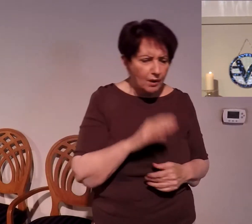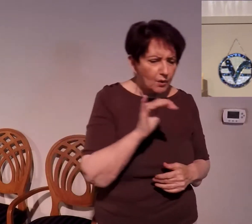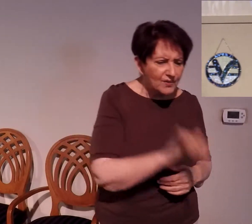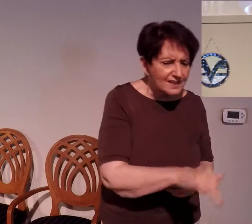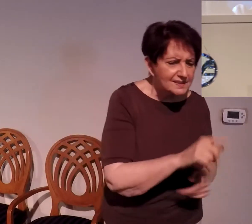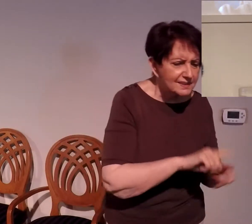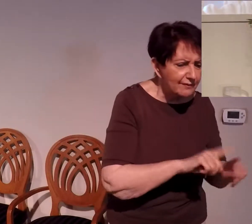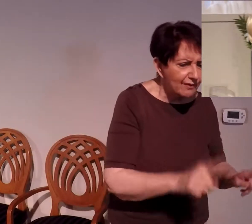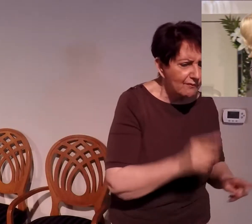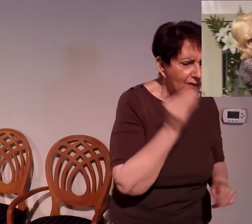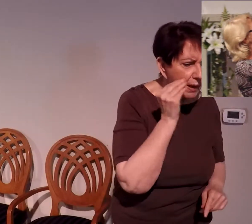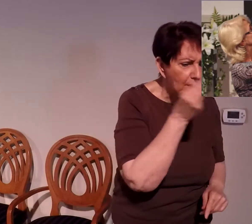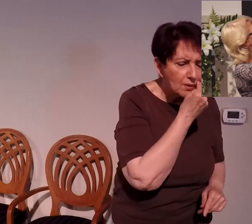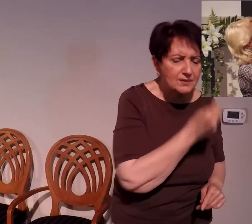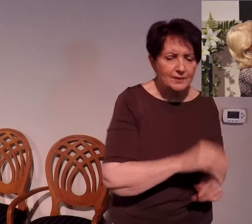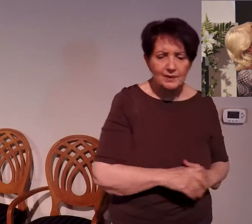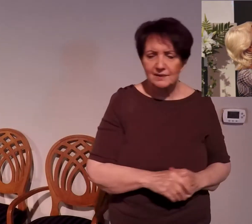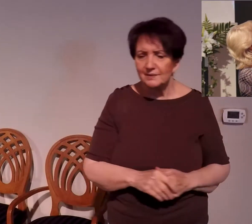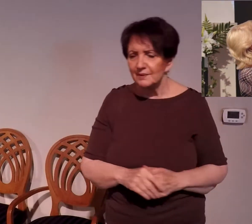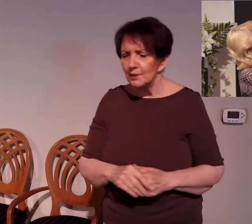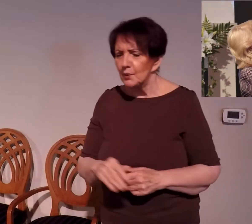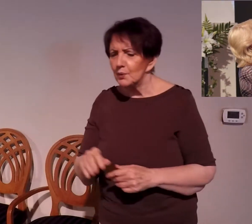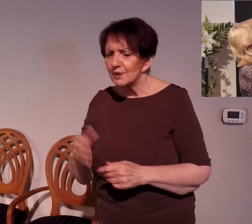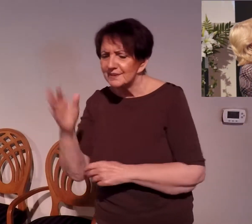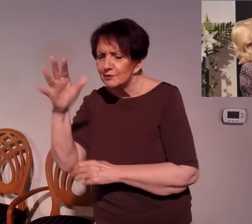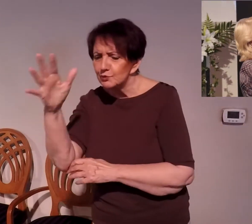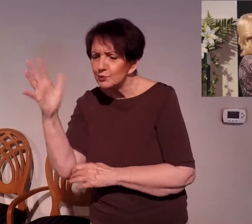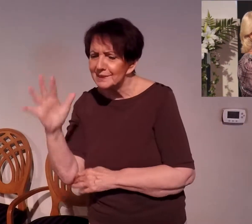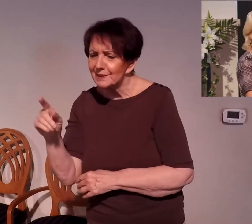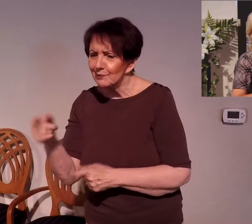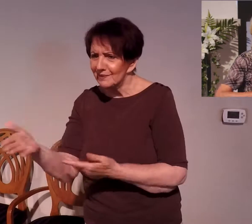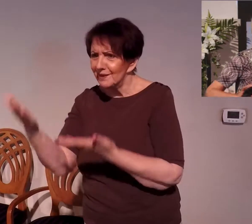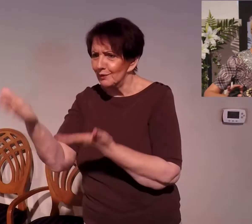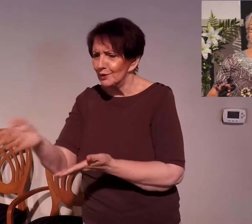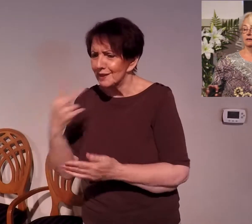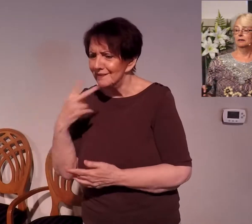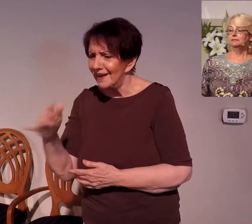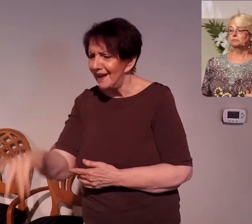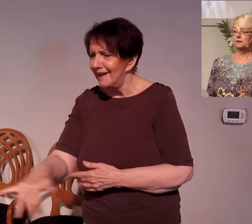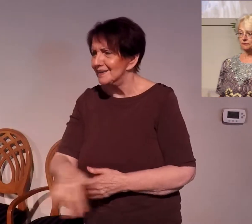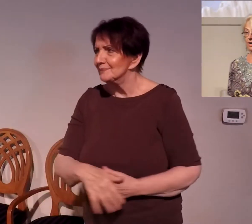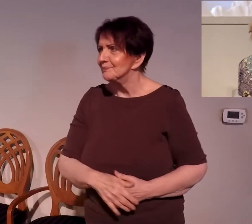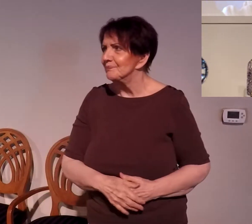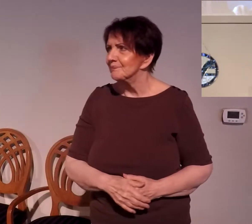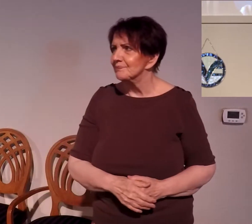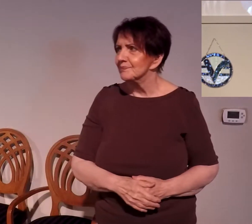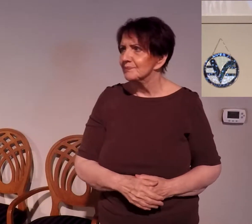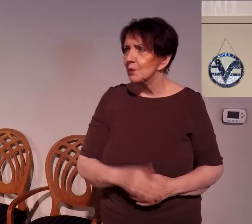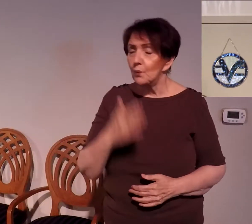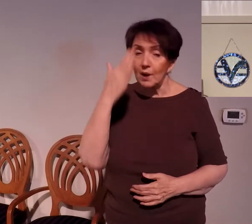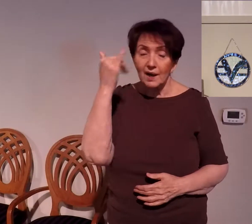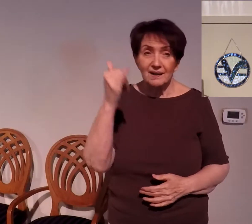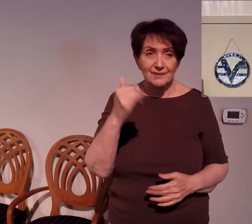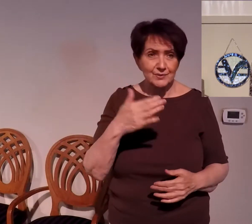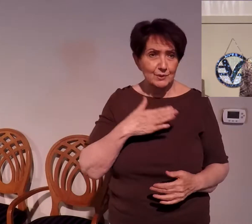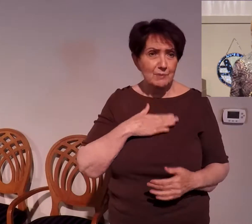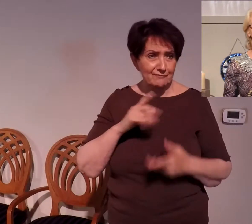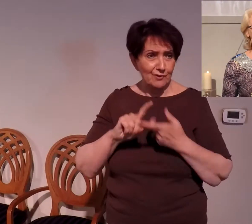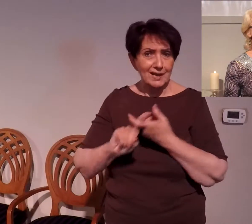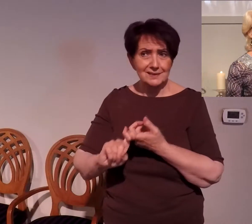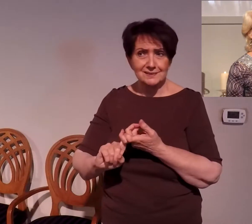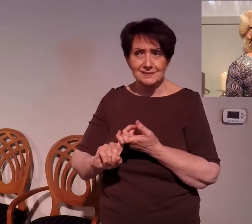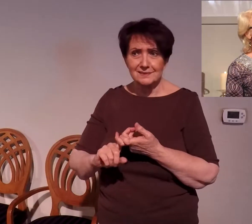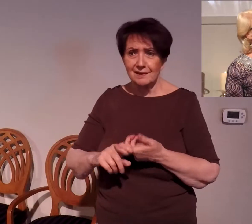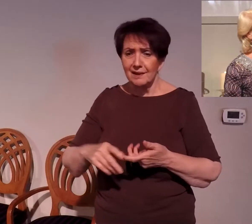Oh, look at that beautiful Sitka spruce. Oh my God. Because they're my friends. Do you see? I've